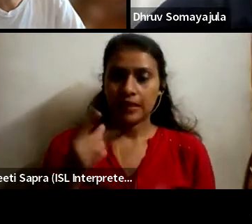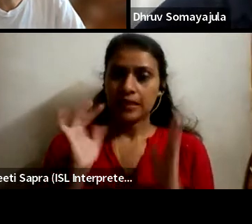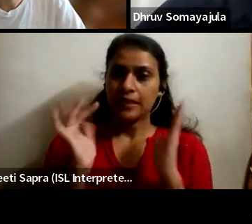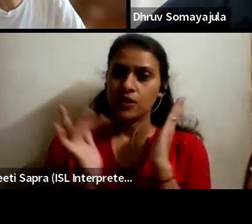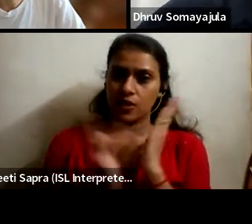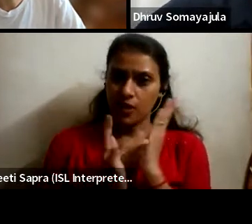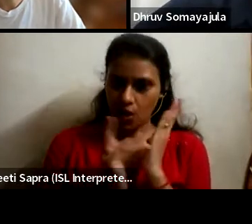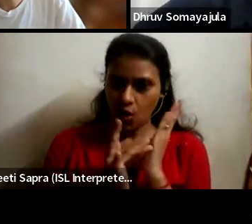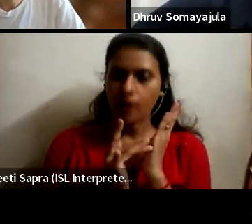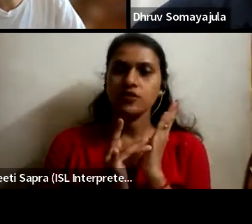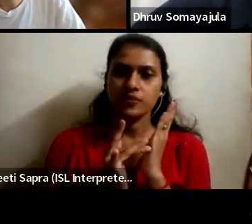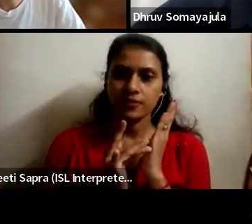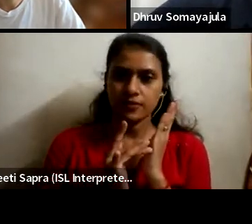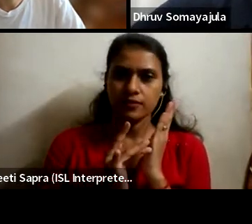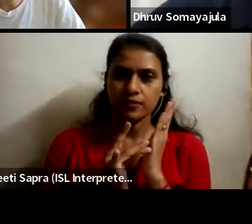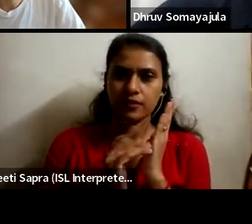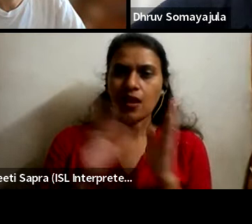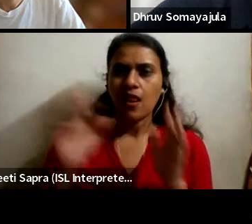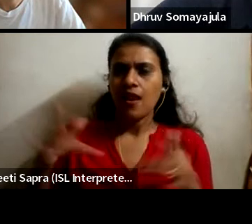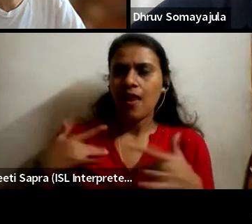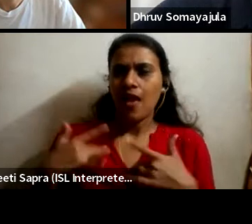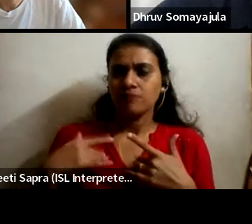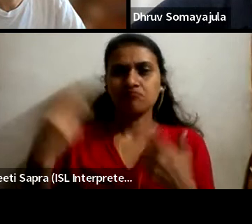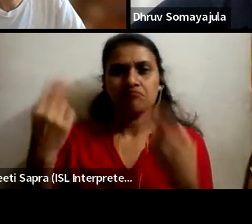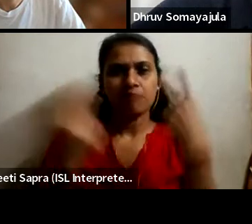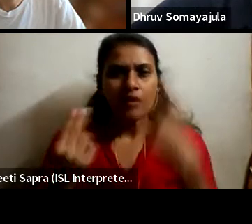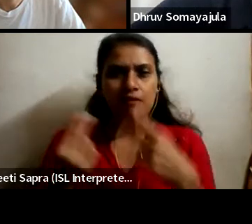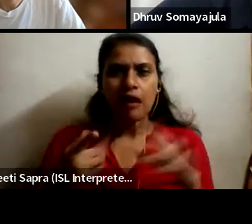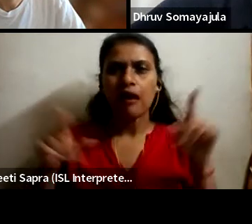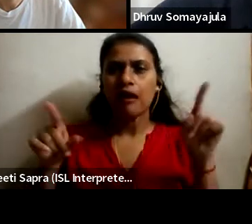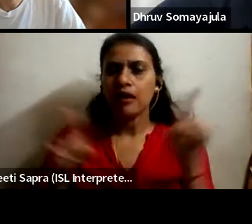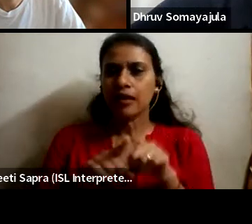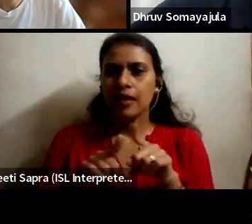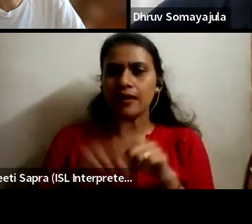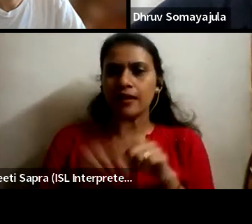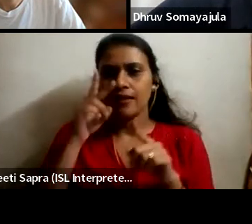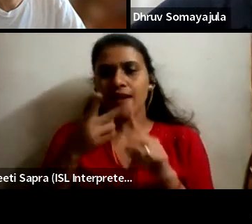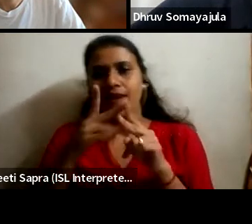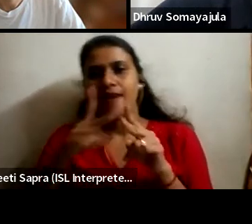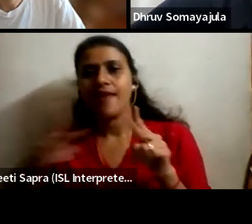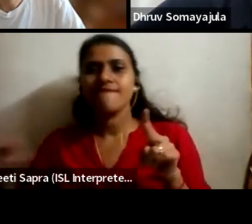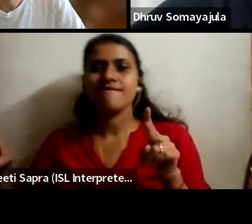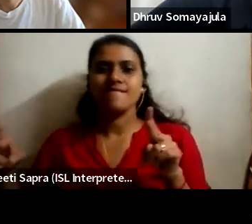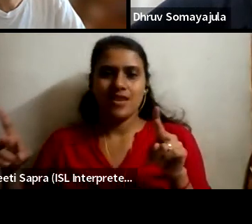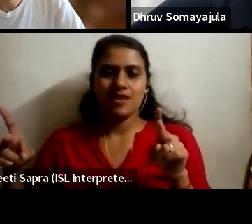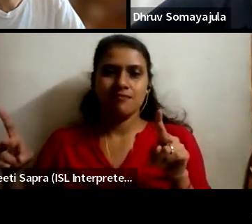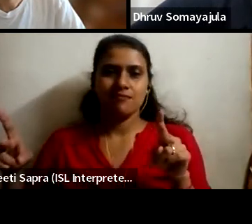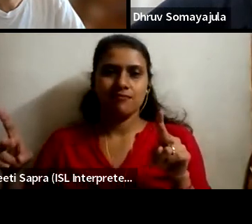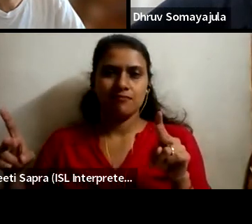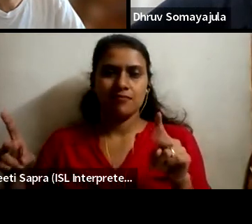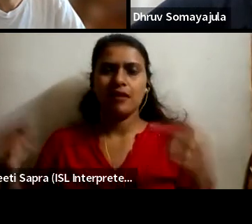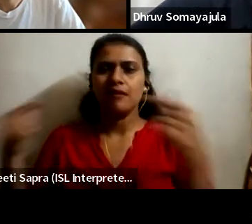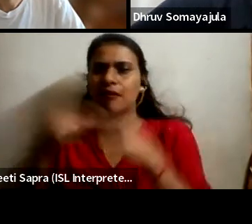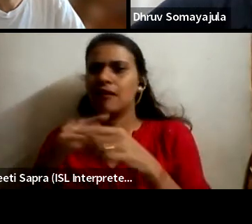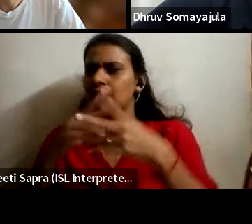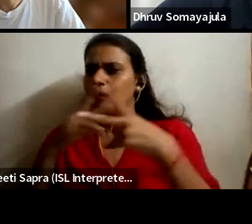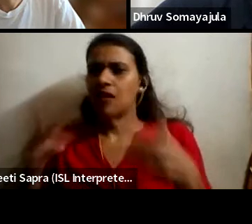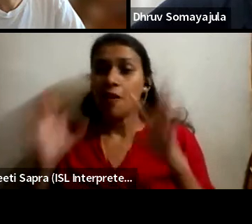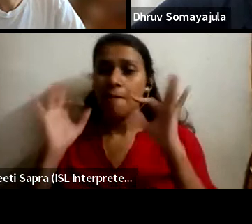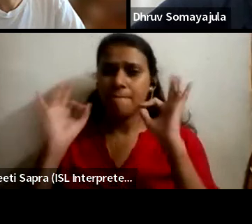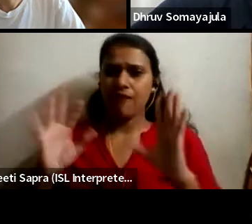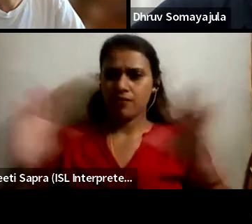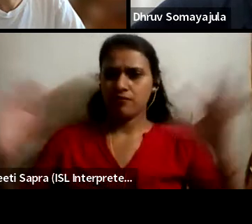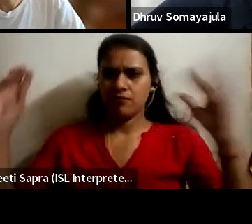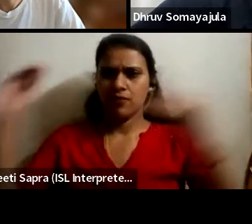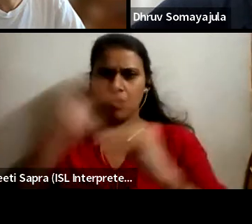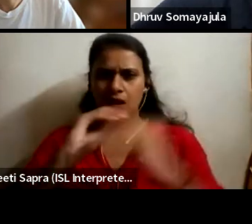technology regulation, almost by its design, will always have different pieces that conflict and maybe not very perfectly fit with